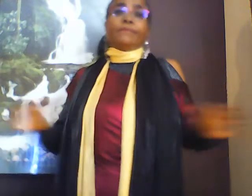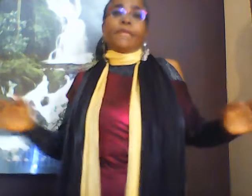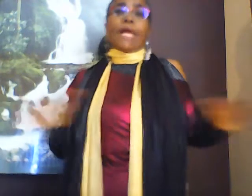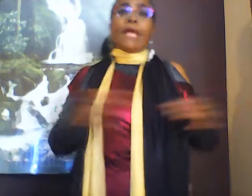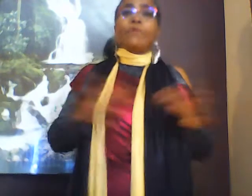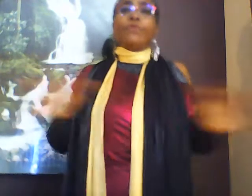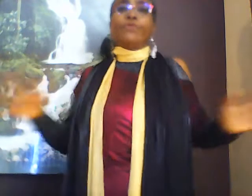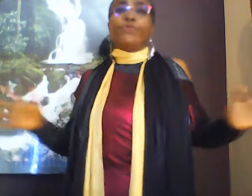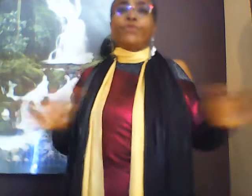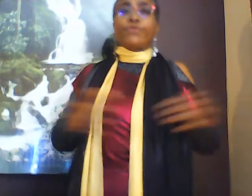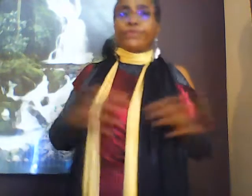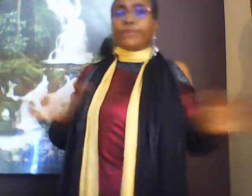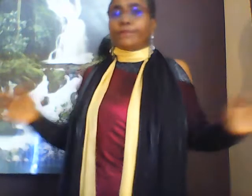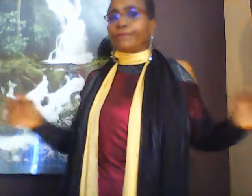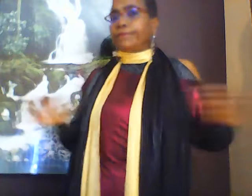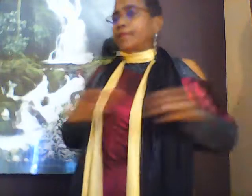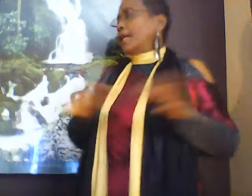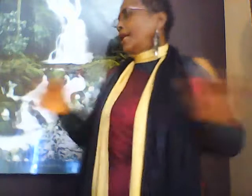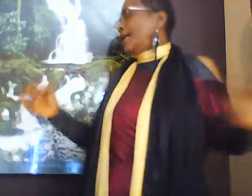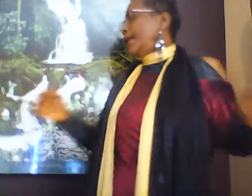Which pathway to choose? I am confused.